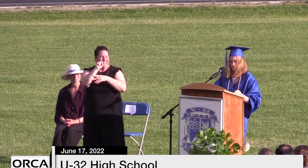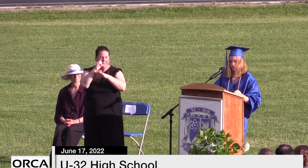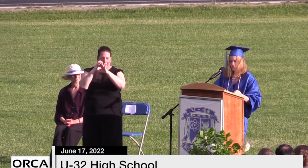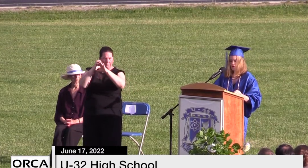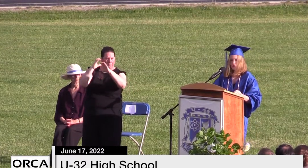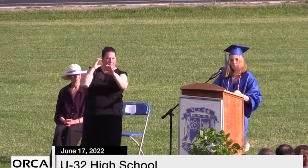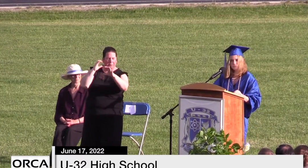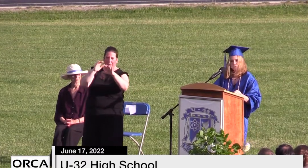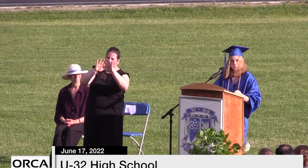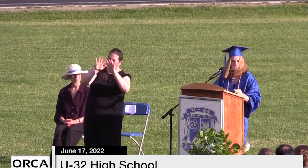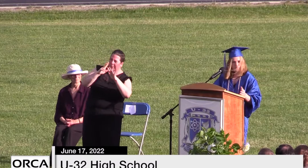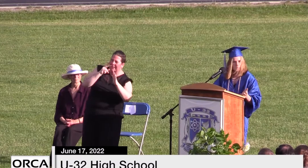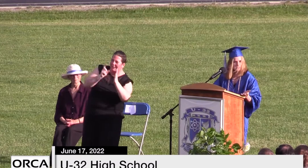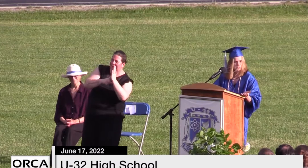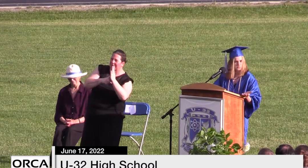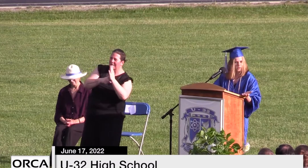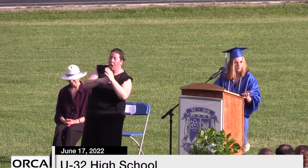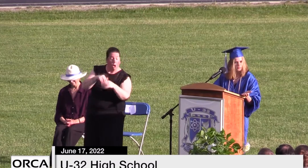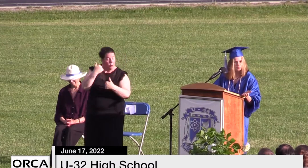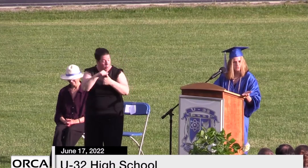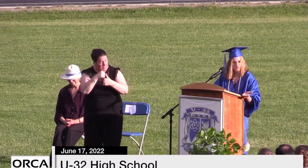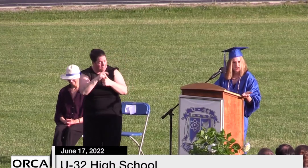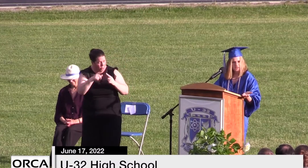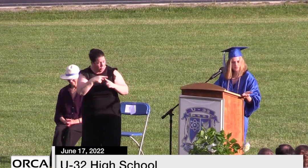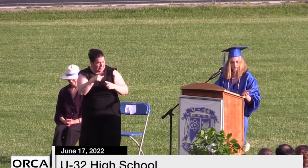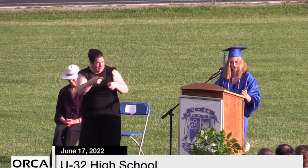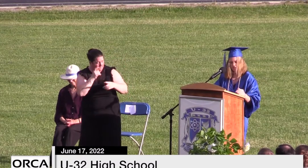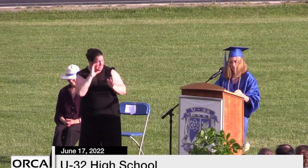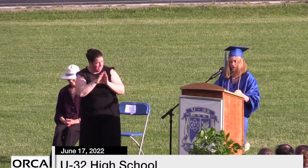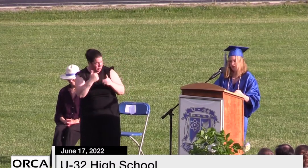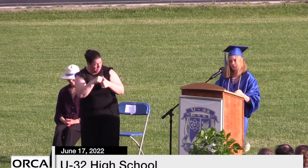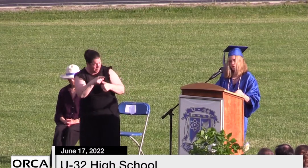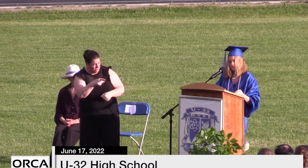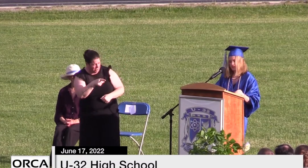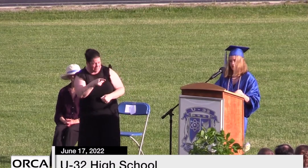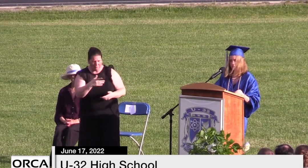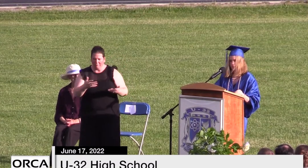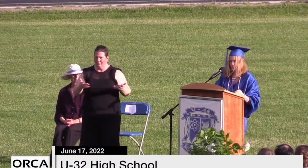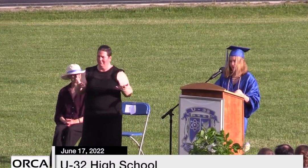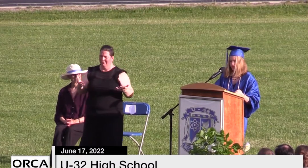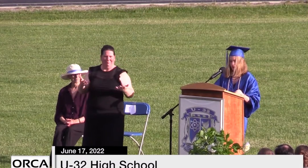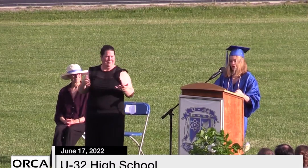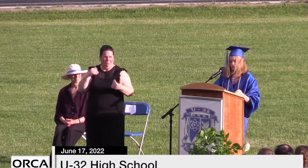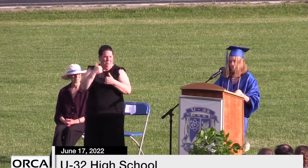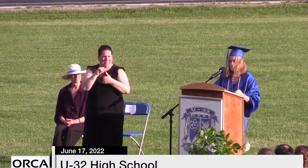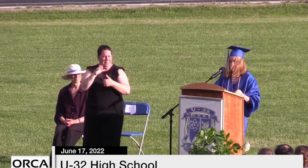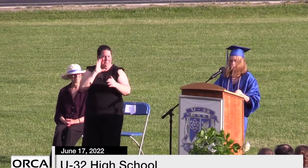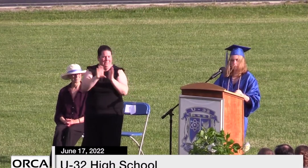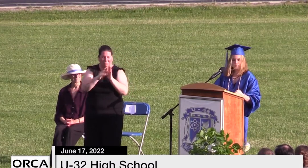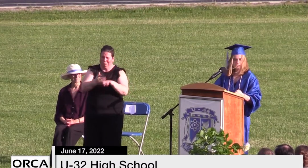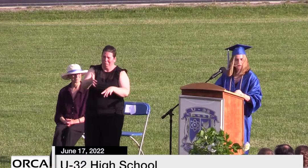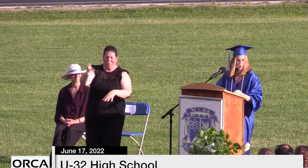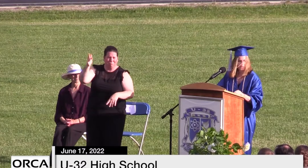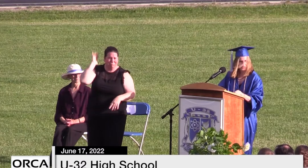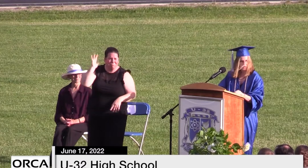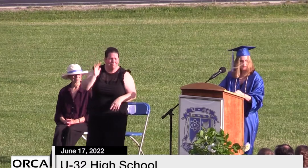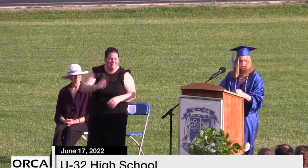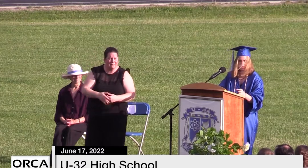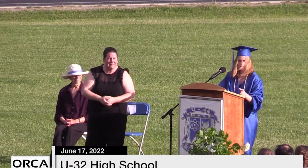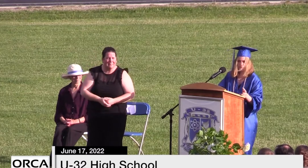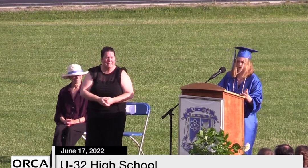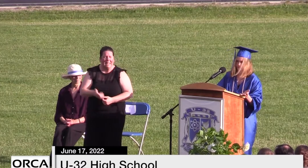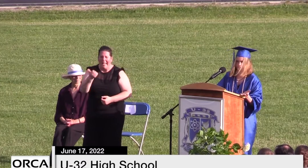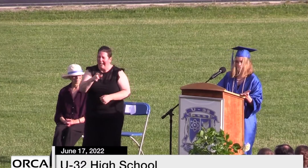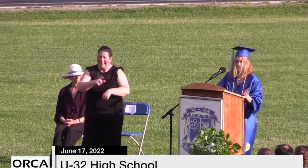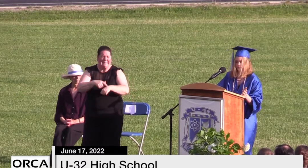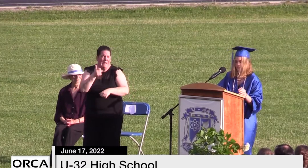bus. "Well, don't you remember when this is from?" she asked. Of course I didn't remember, as is typical when this kind of question is